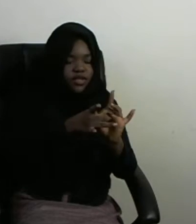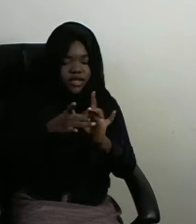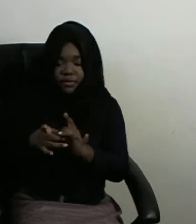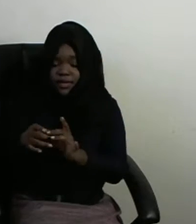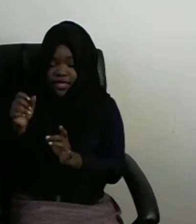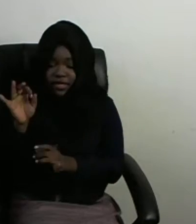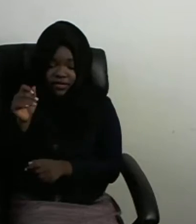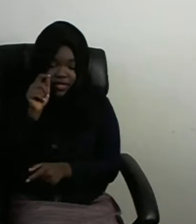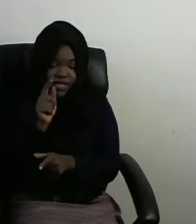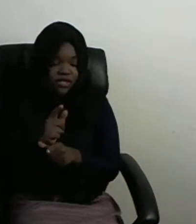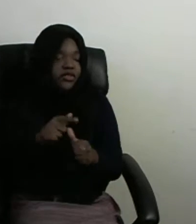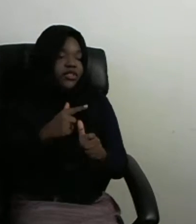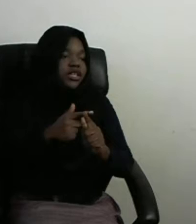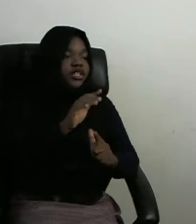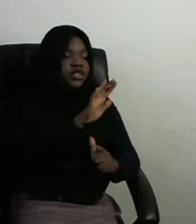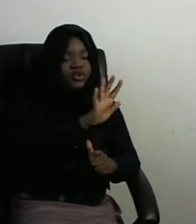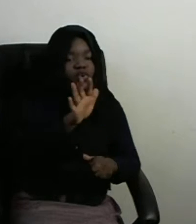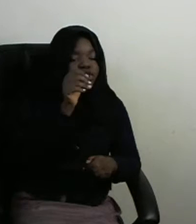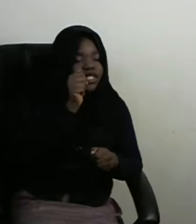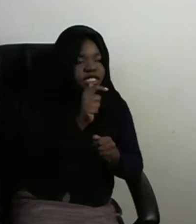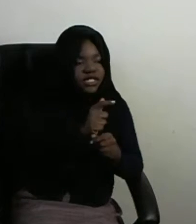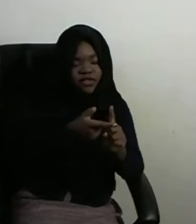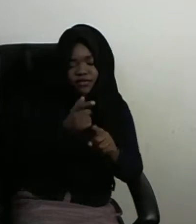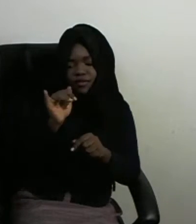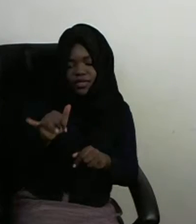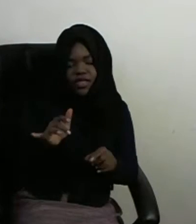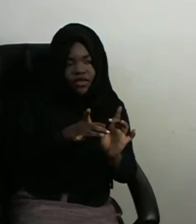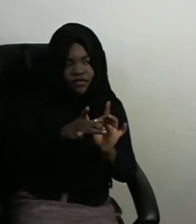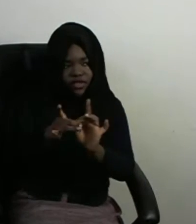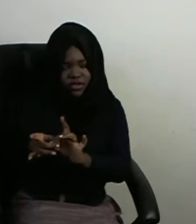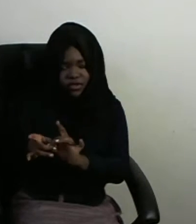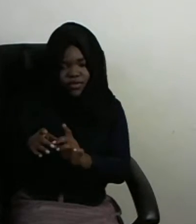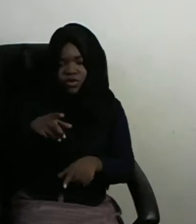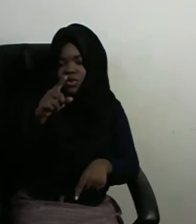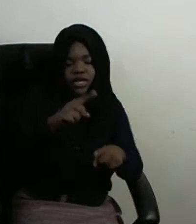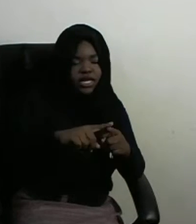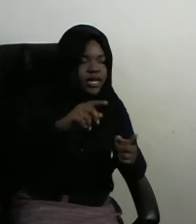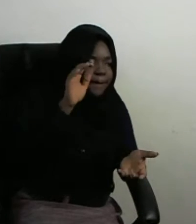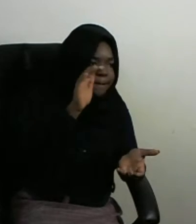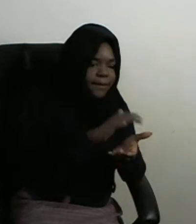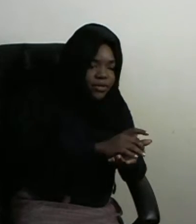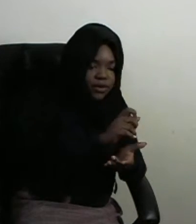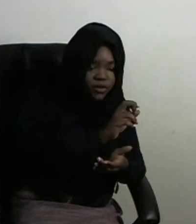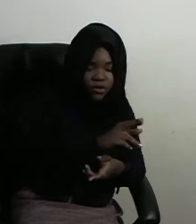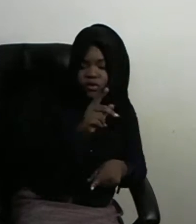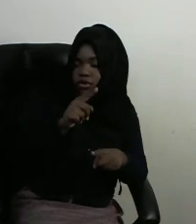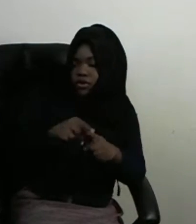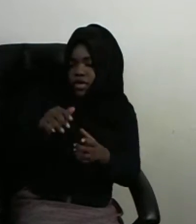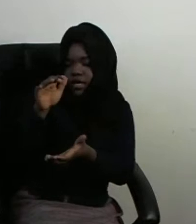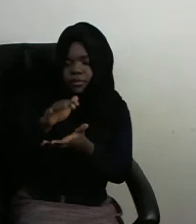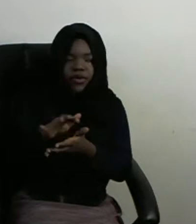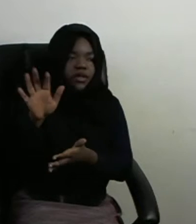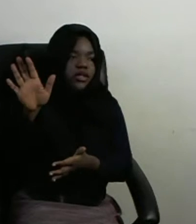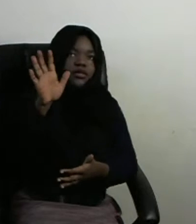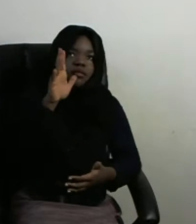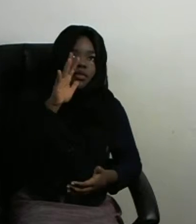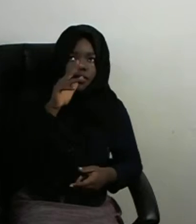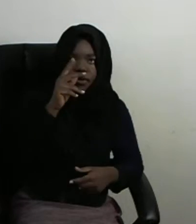is a sister, then she is your sister from this relationship. You cannot marry her, you cannot marry her